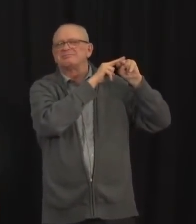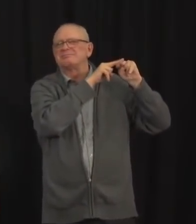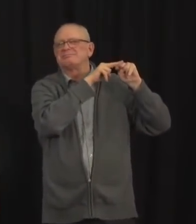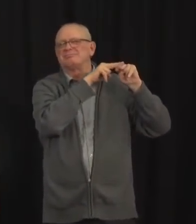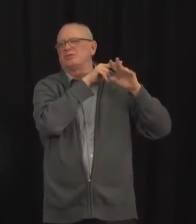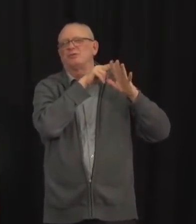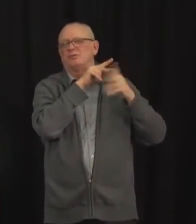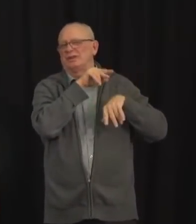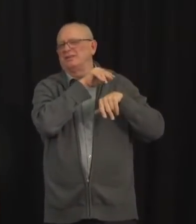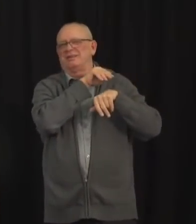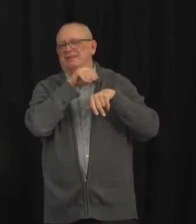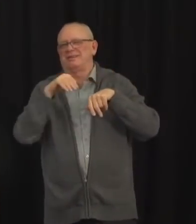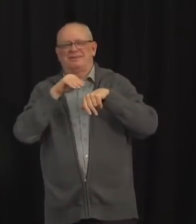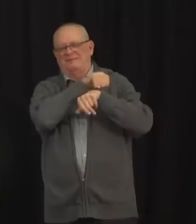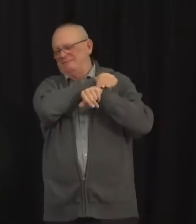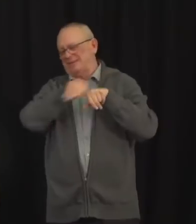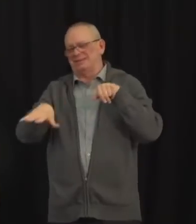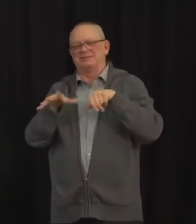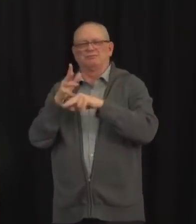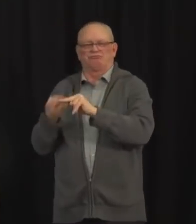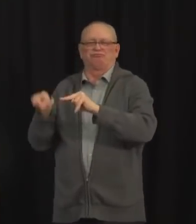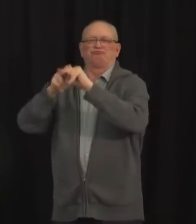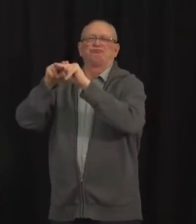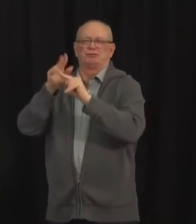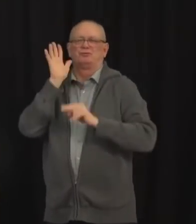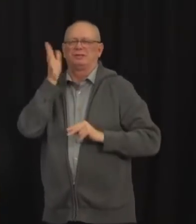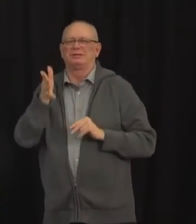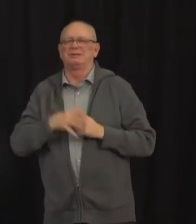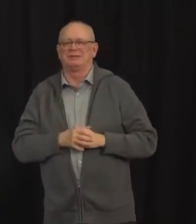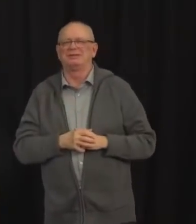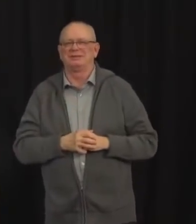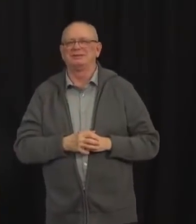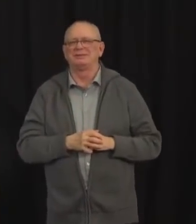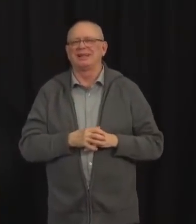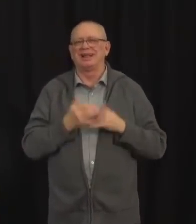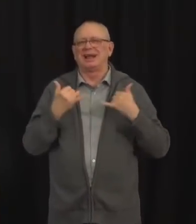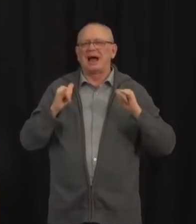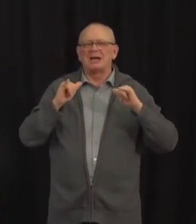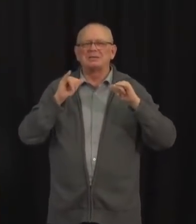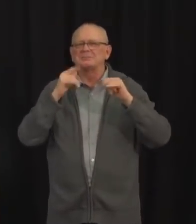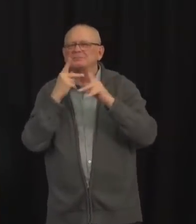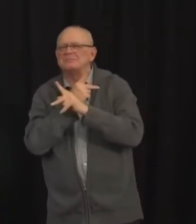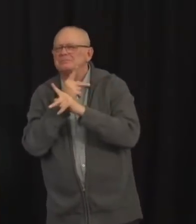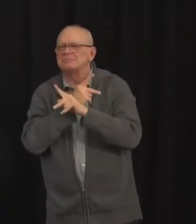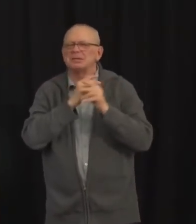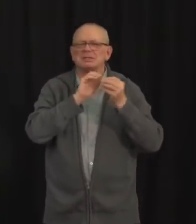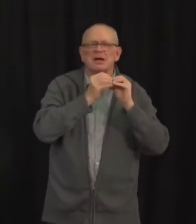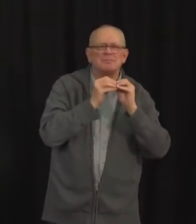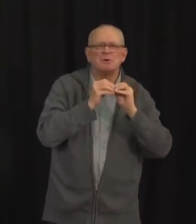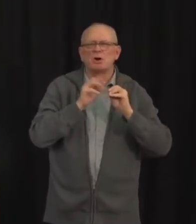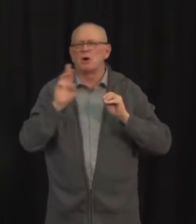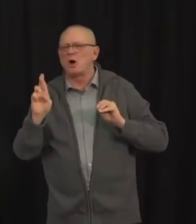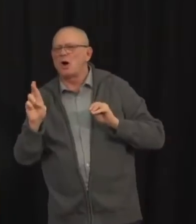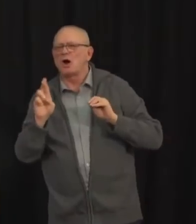a combination of different metrics with very clear triggers, and